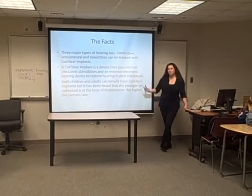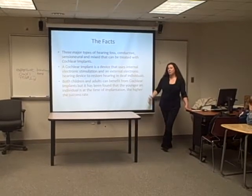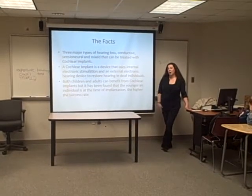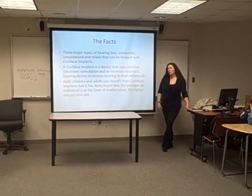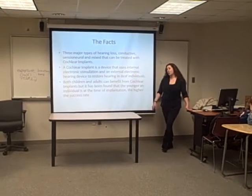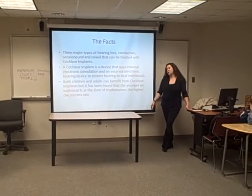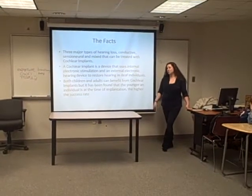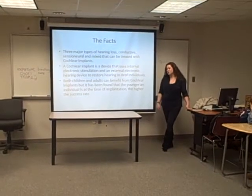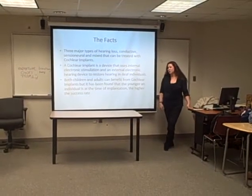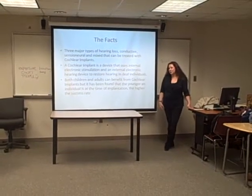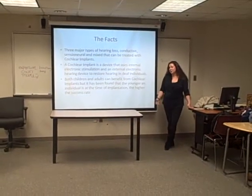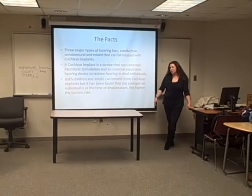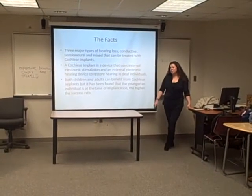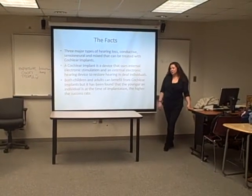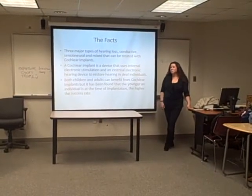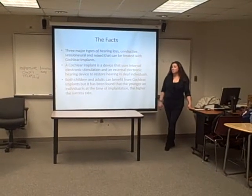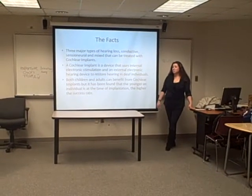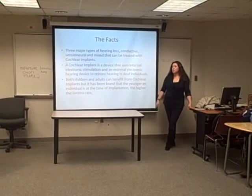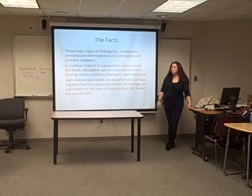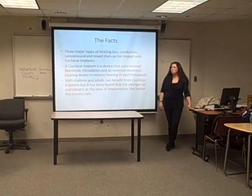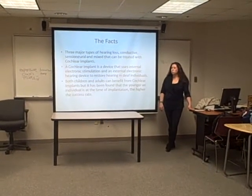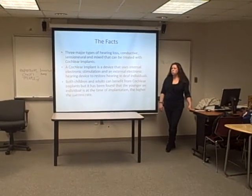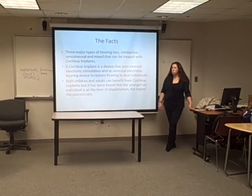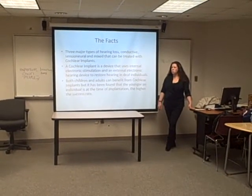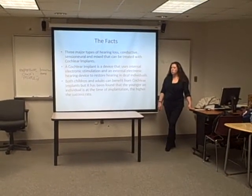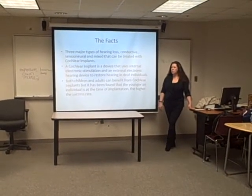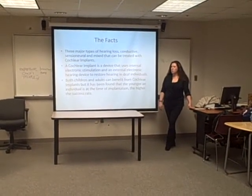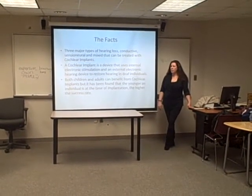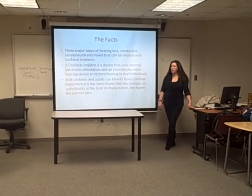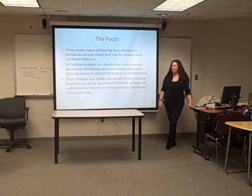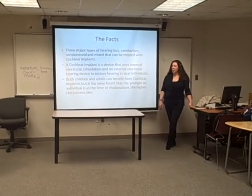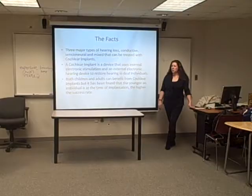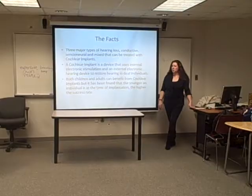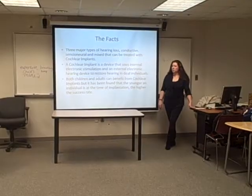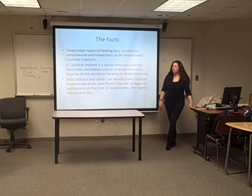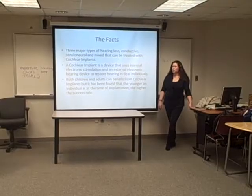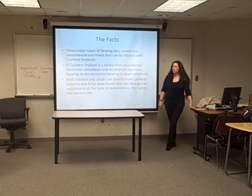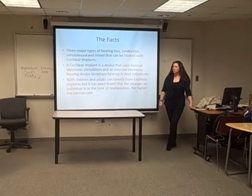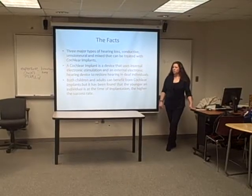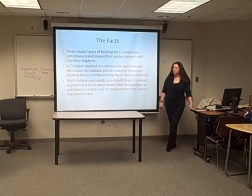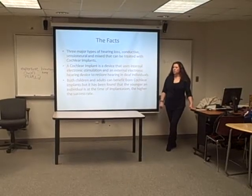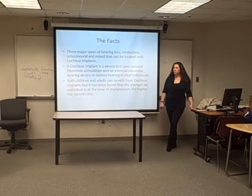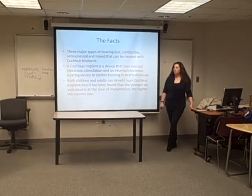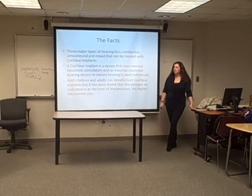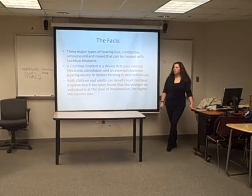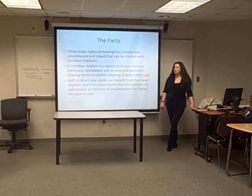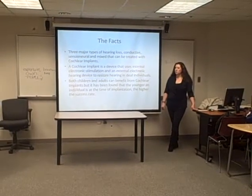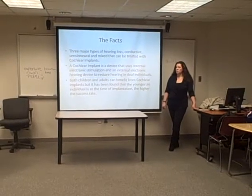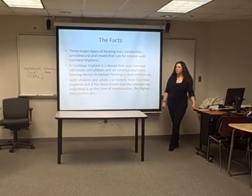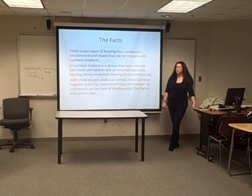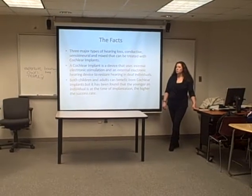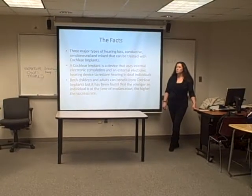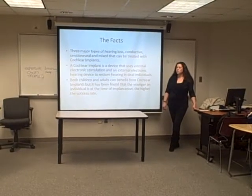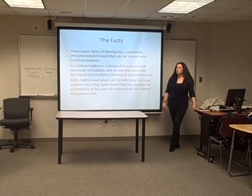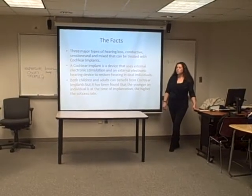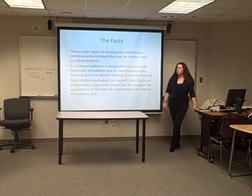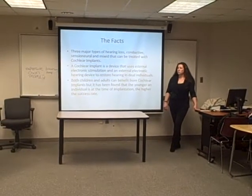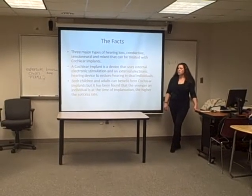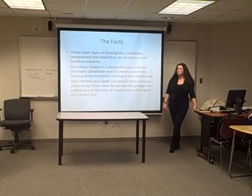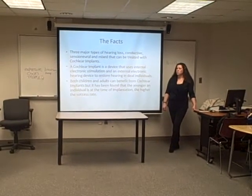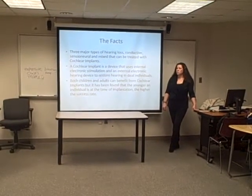hear, I want it. And the last question is, do you think the reason why adults who were born deaf,